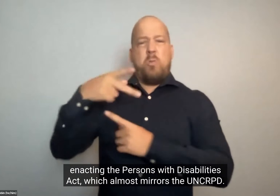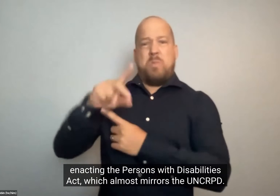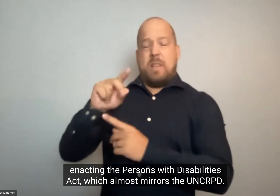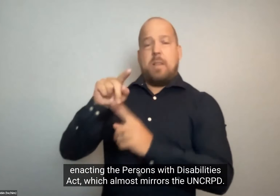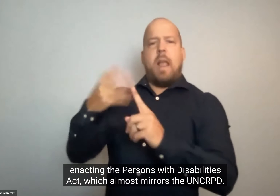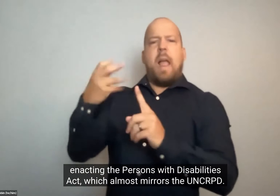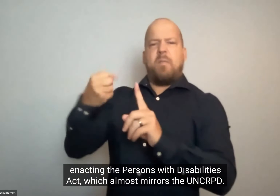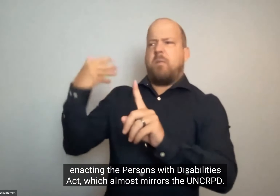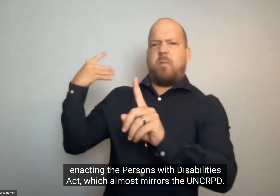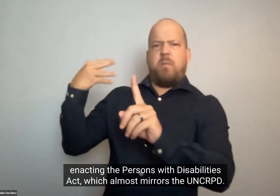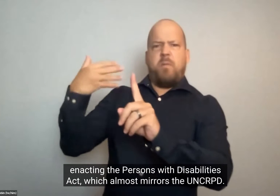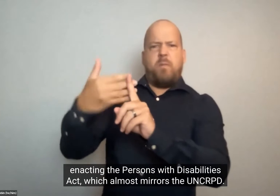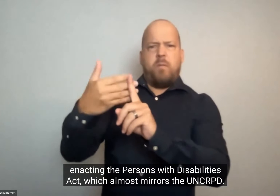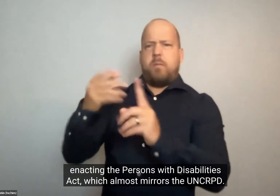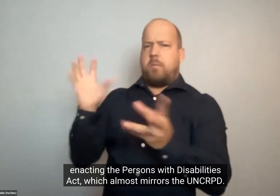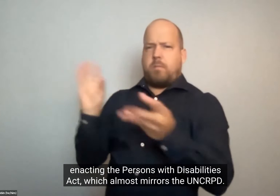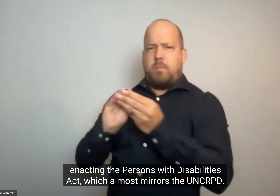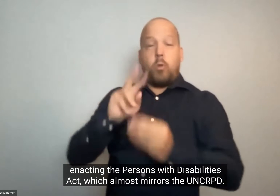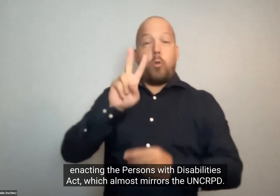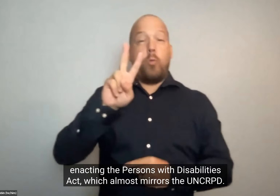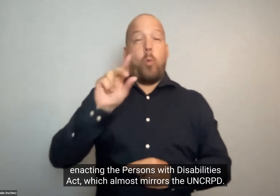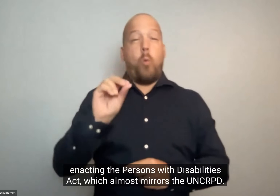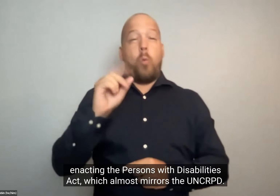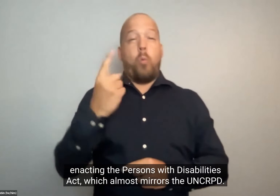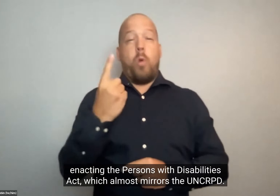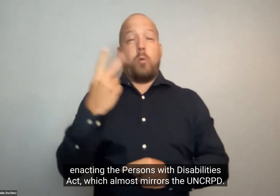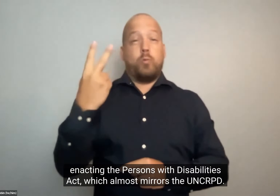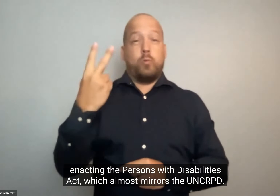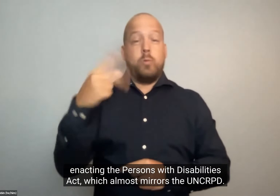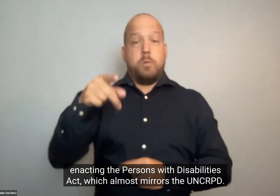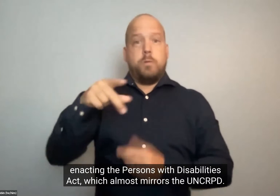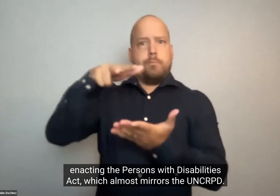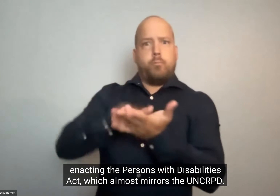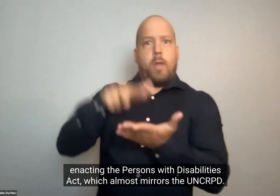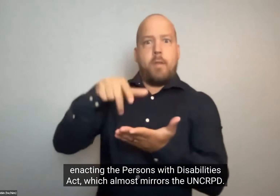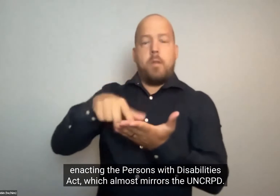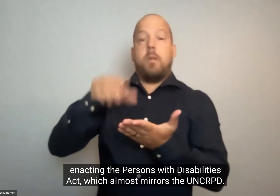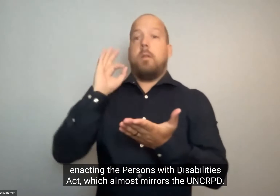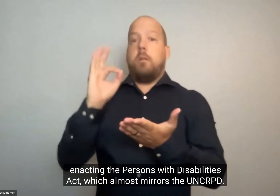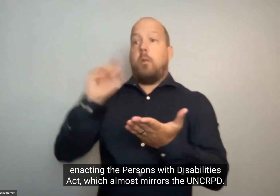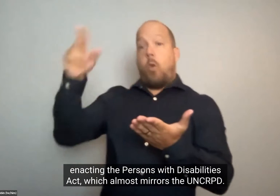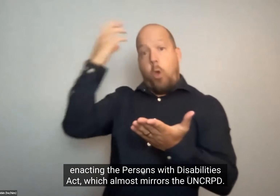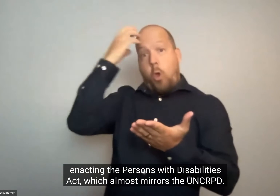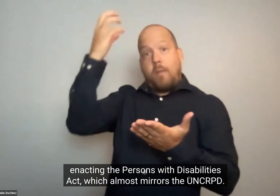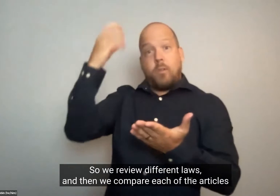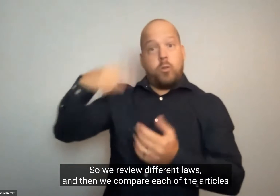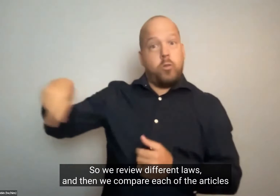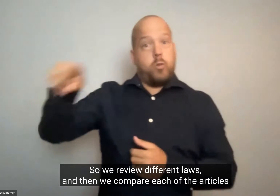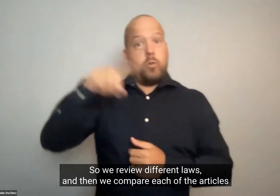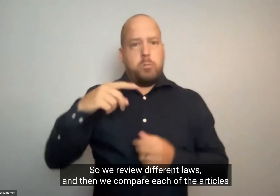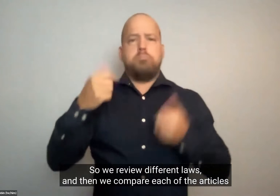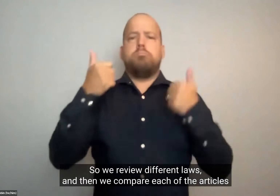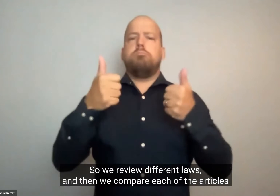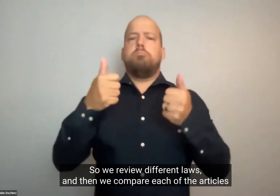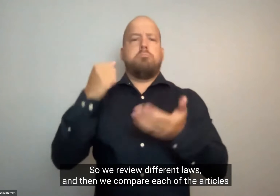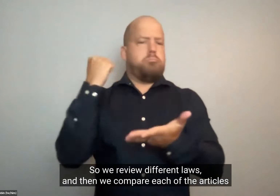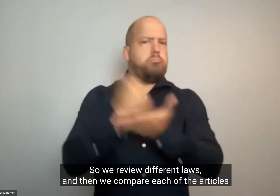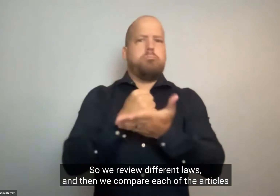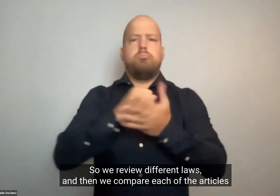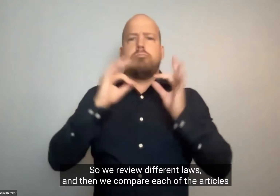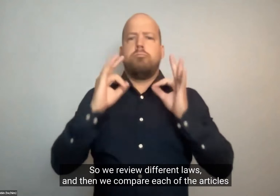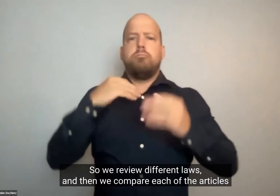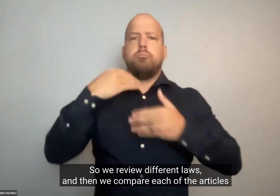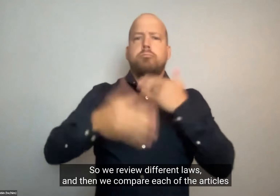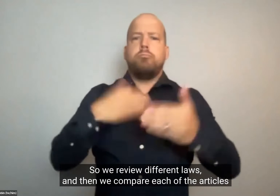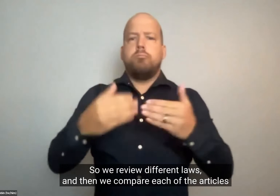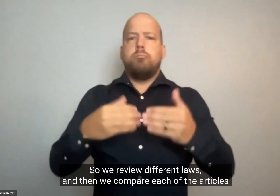the Persons with Disabilities Act, which almost mirrors the UN CRPD. So we review